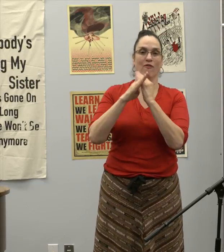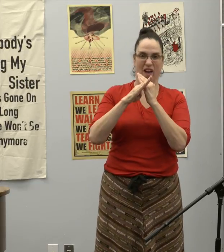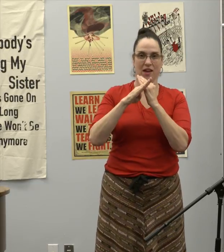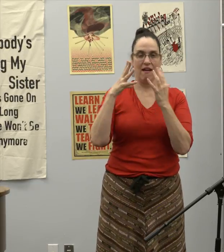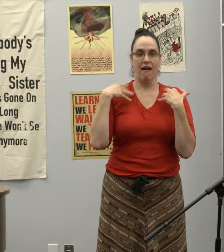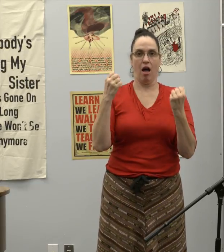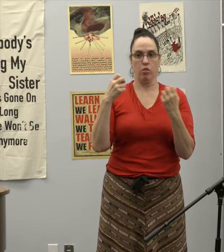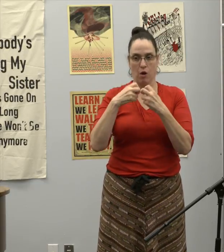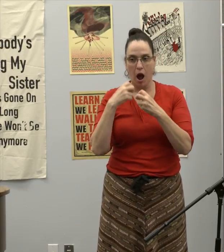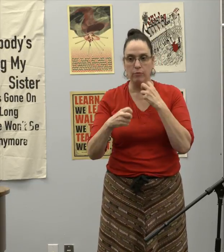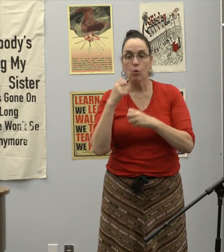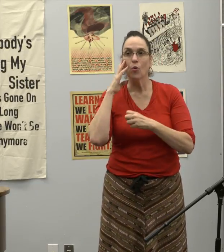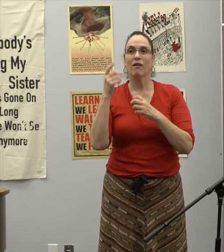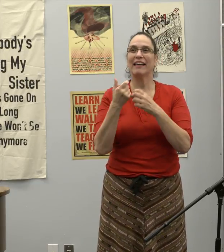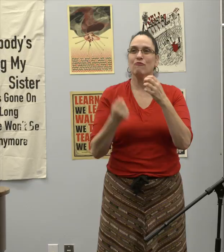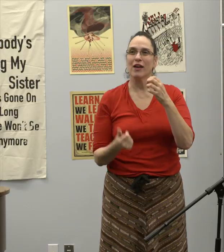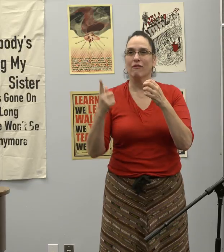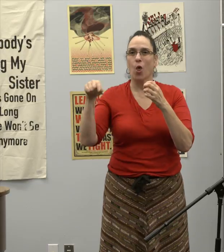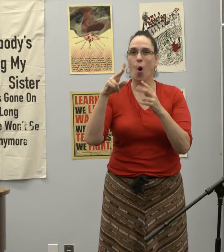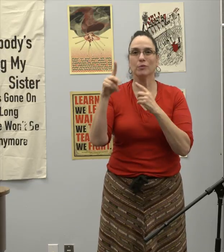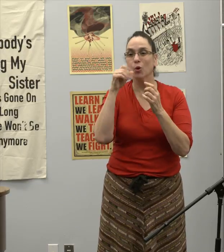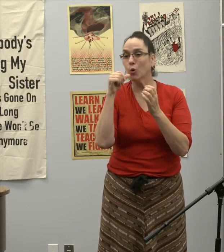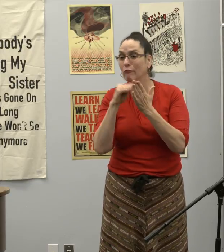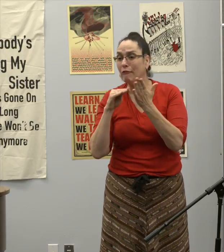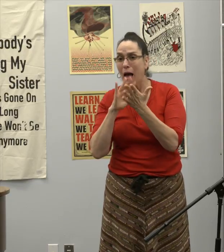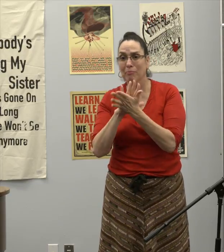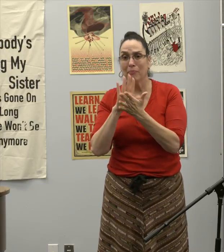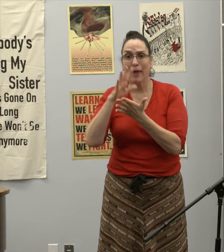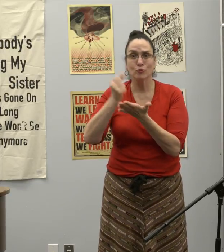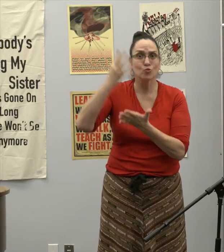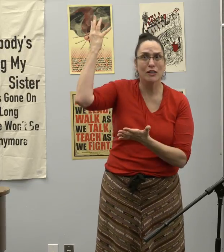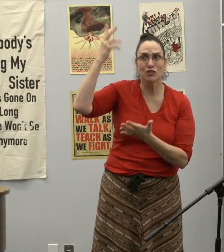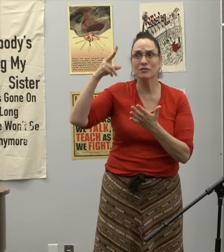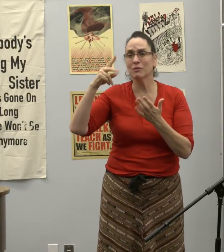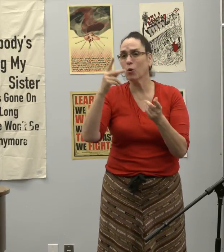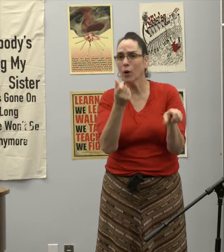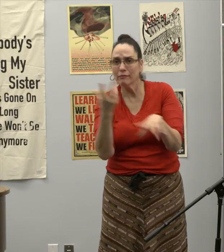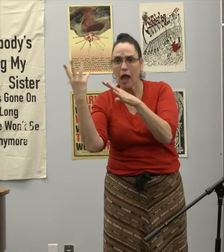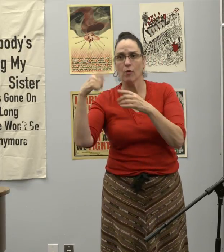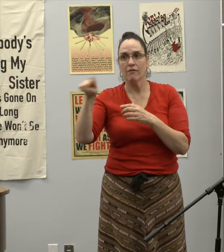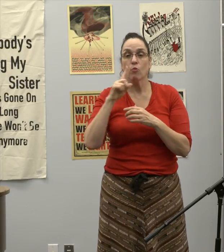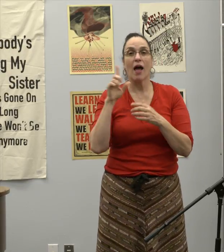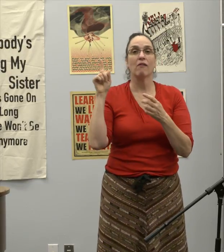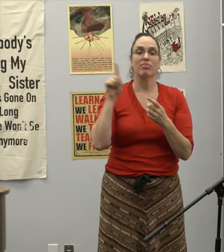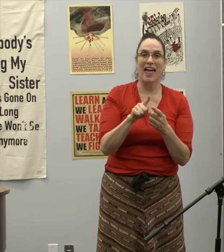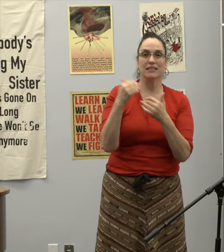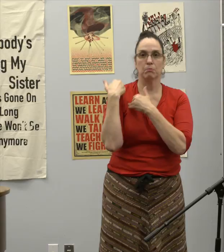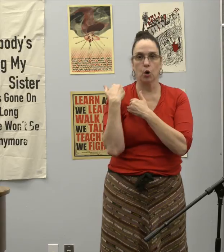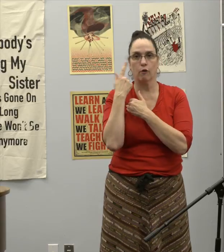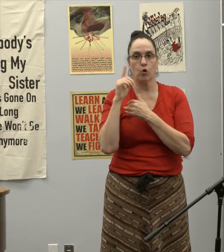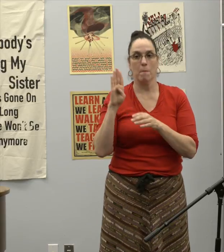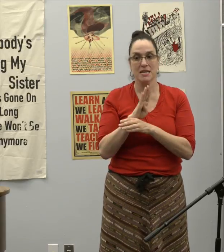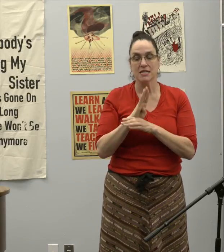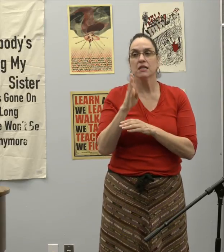It'll eliminate the middleman. It allows us to negotiate with the pharmaceutical industry, less burden on businesses, and it's a